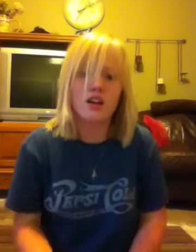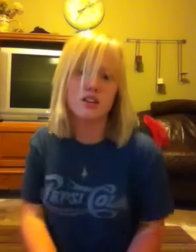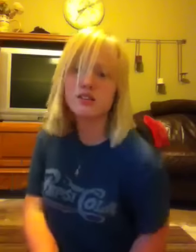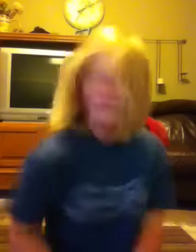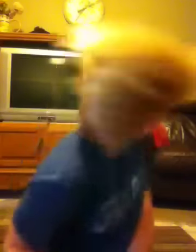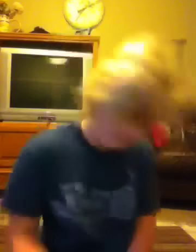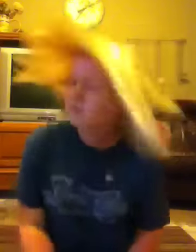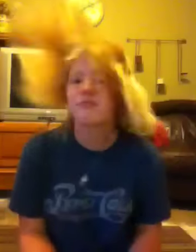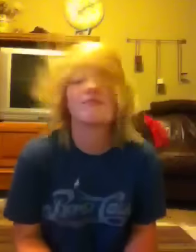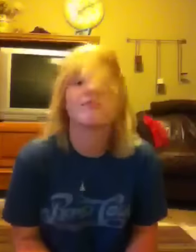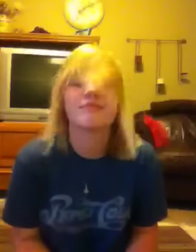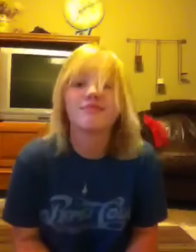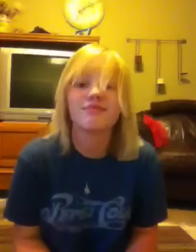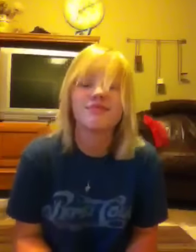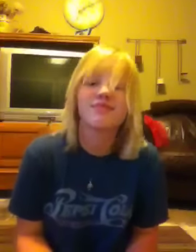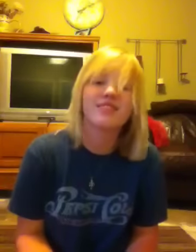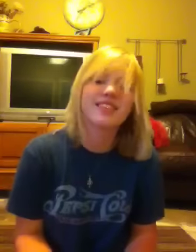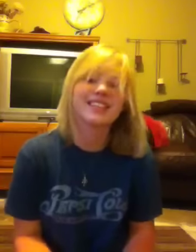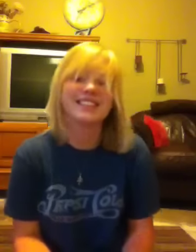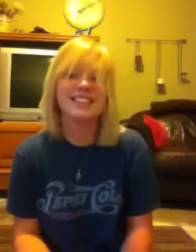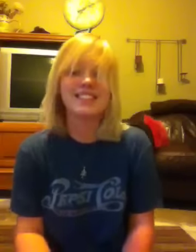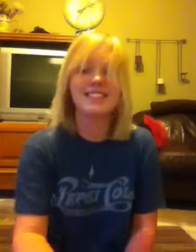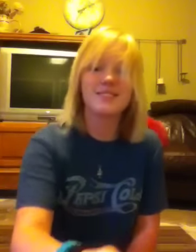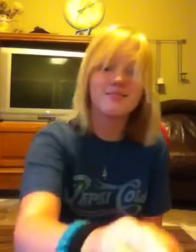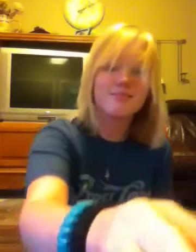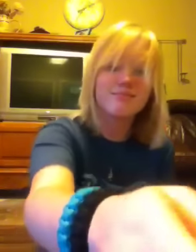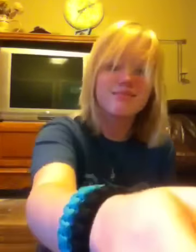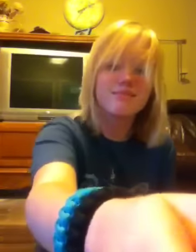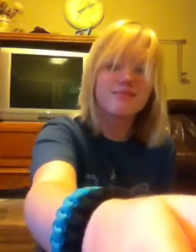starts to slip away